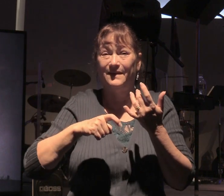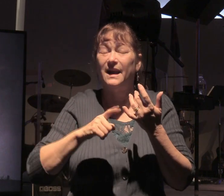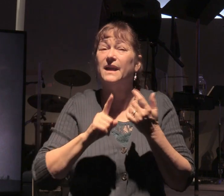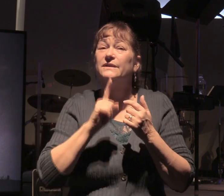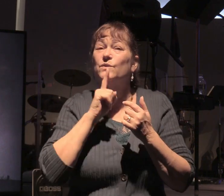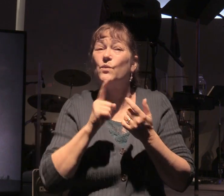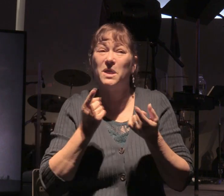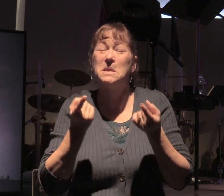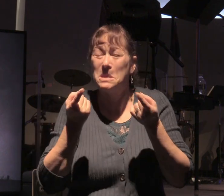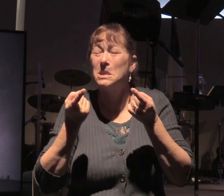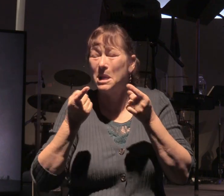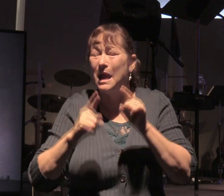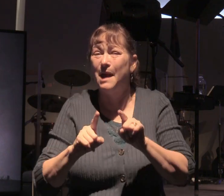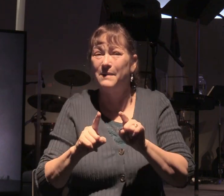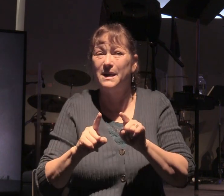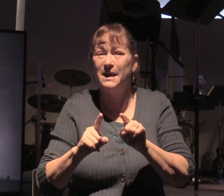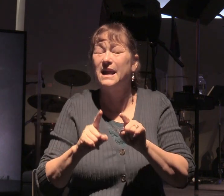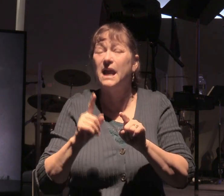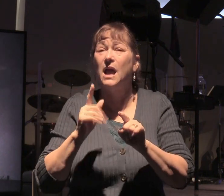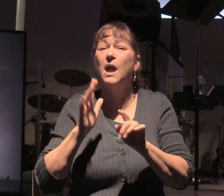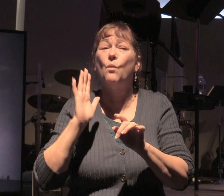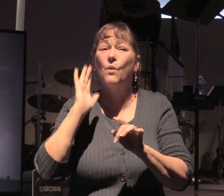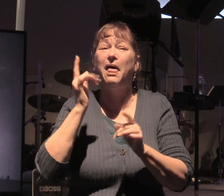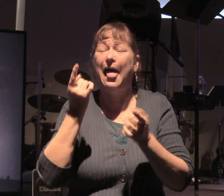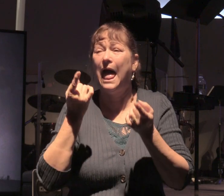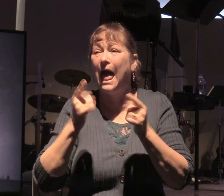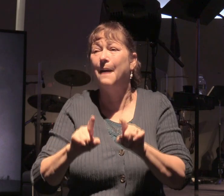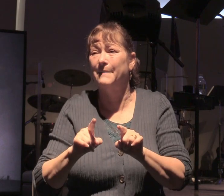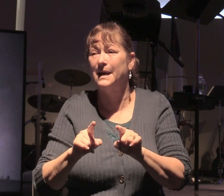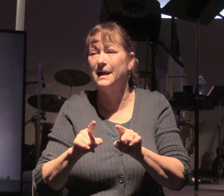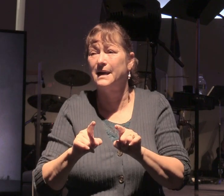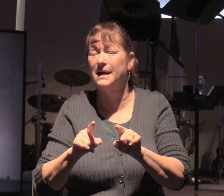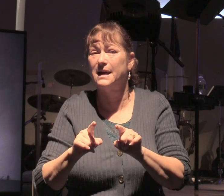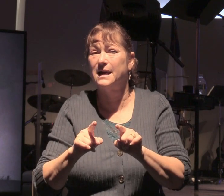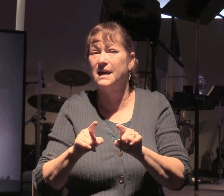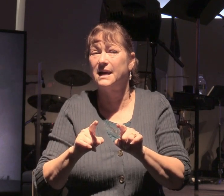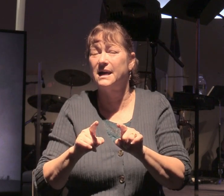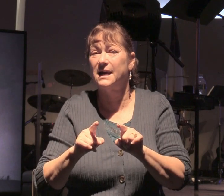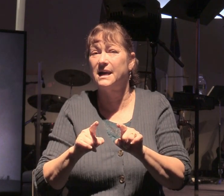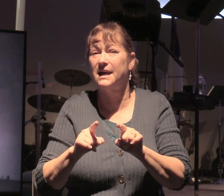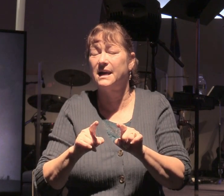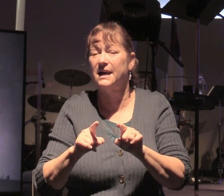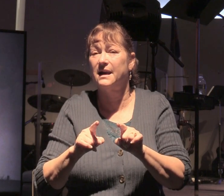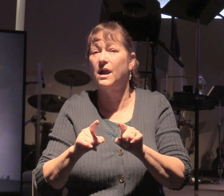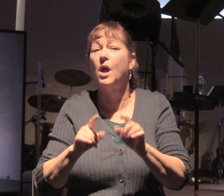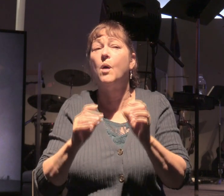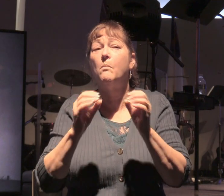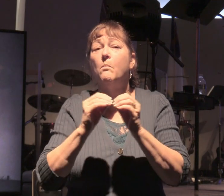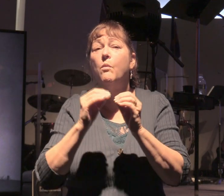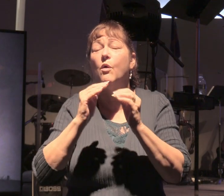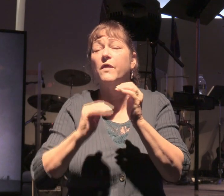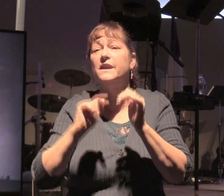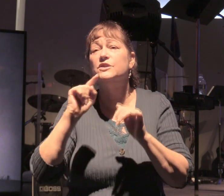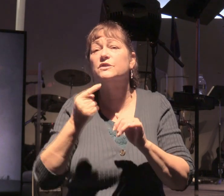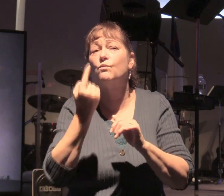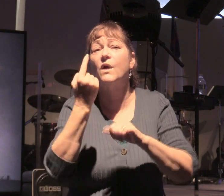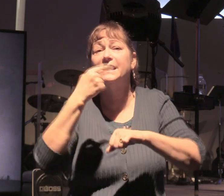reality. That's what Paul is saying. It's bound to happen. And it's bound to happen more than just